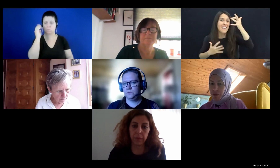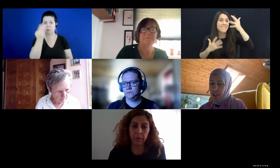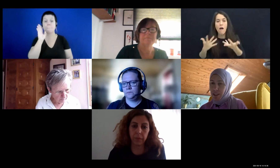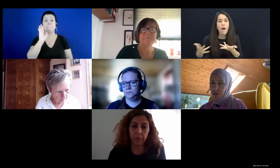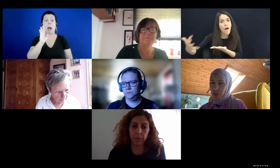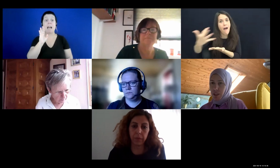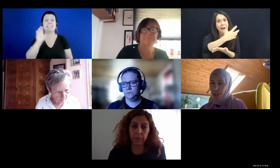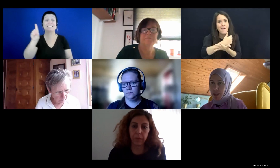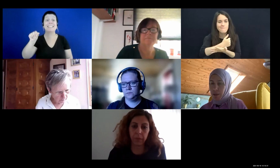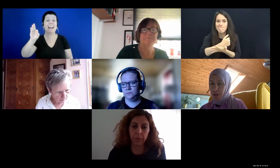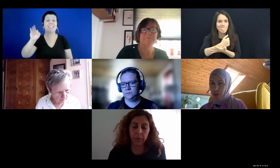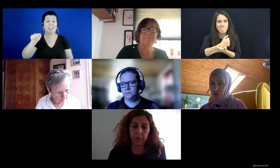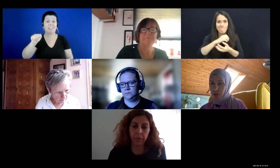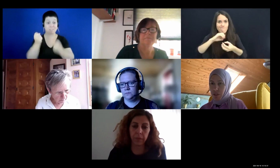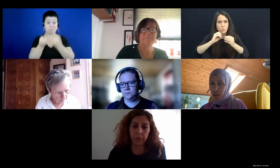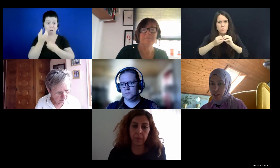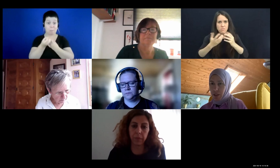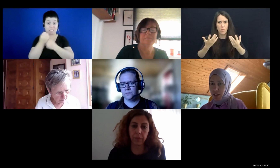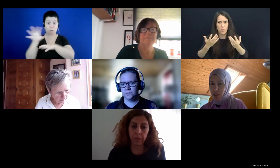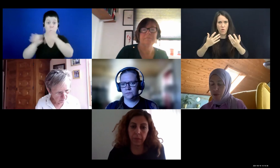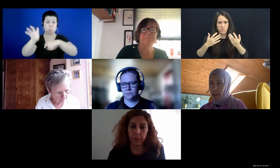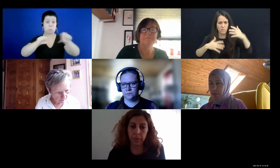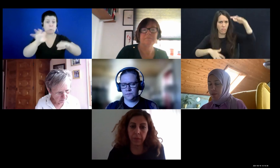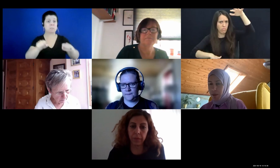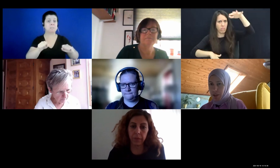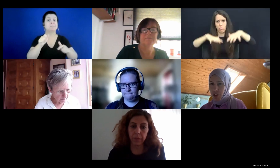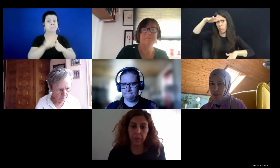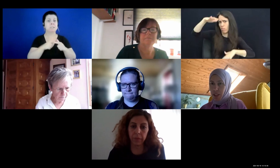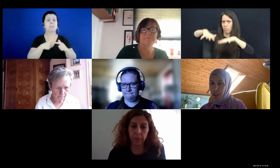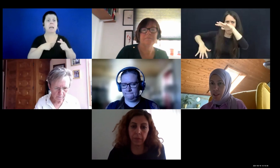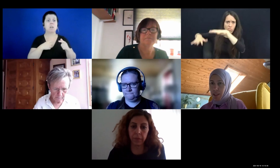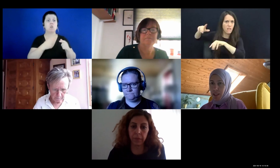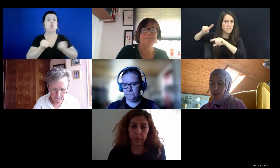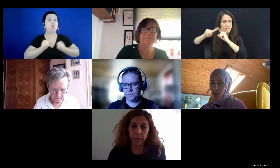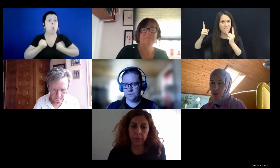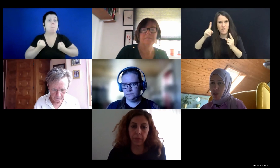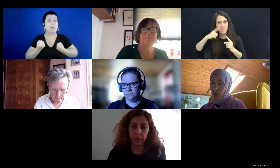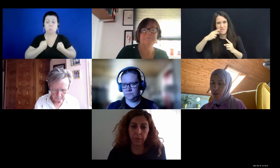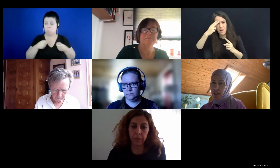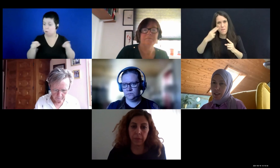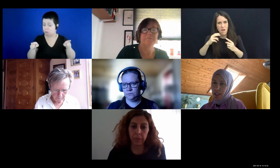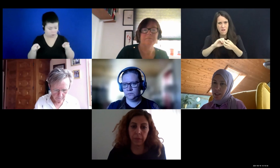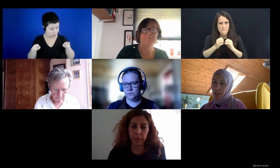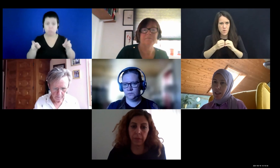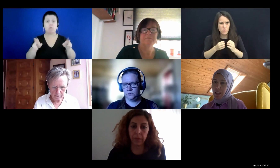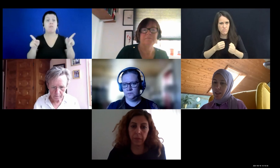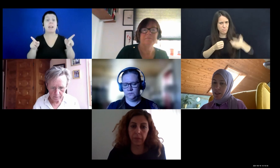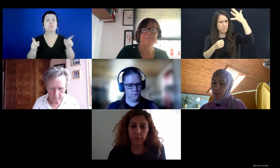we have different numbers of deafblind people in Germany, and this is due to the fact